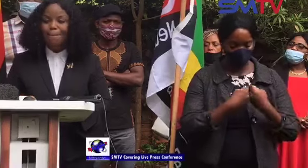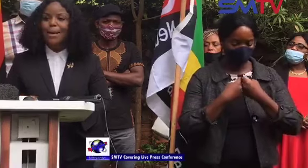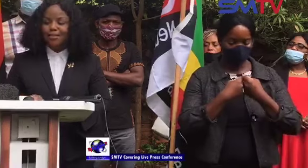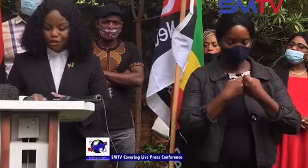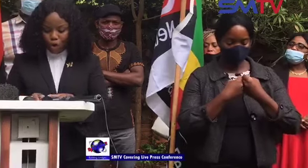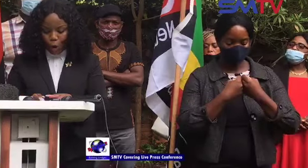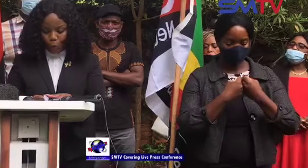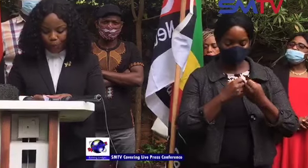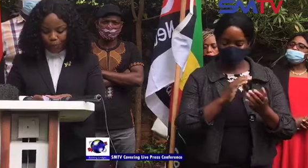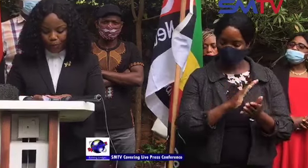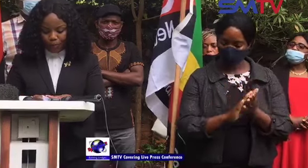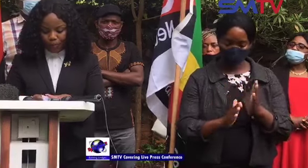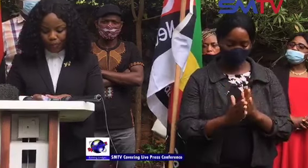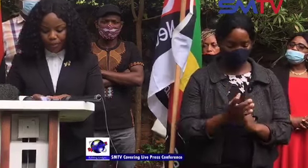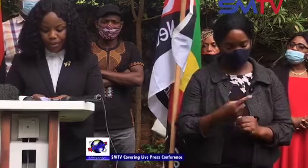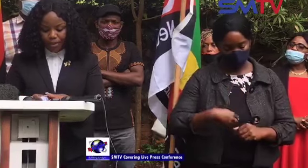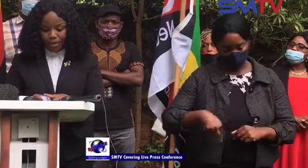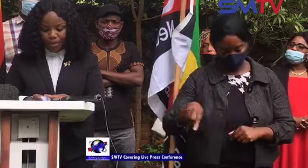ZANU-PF must go.